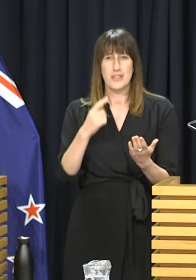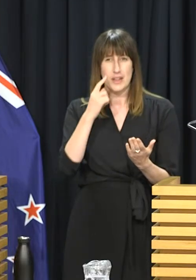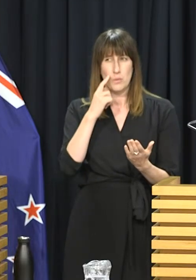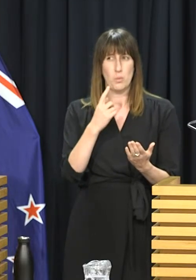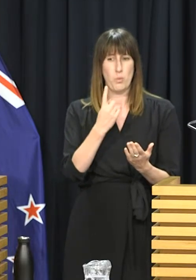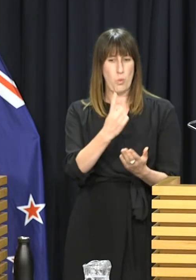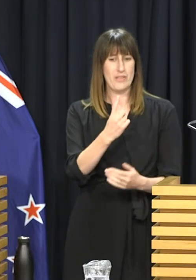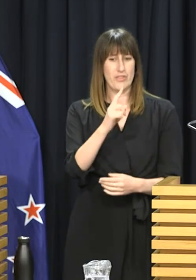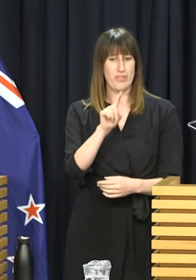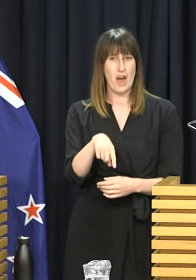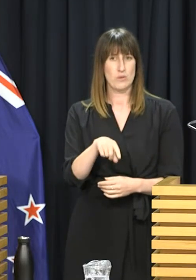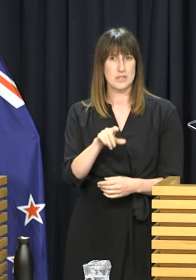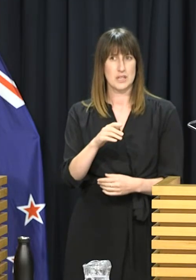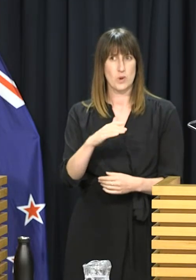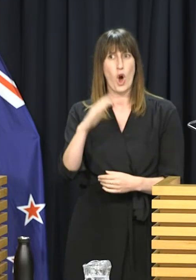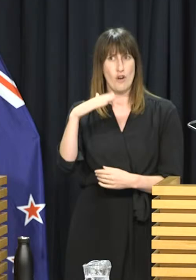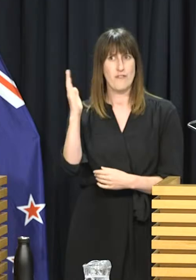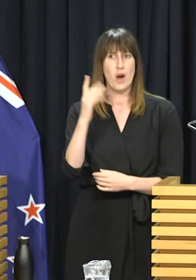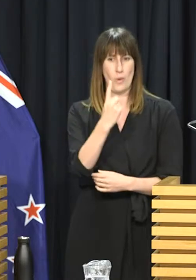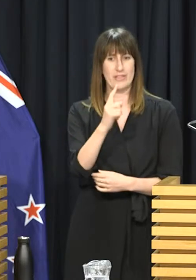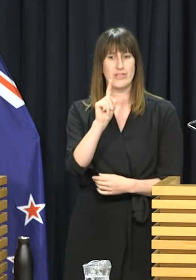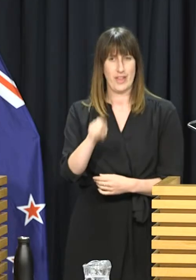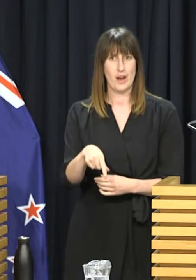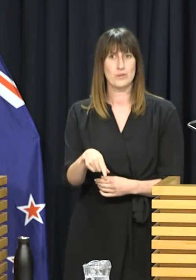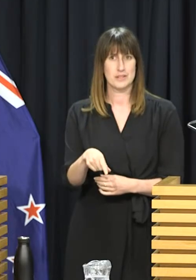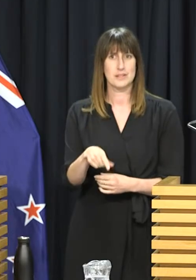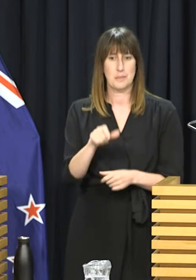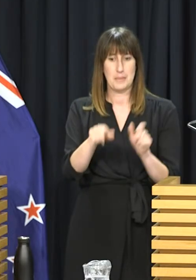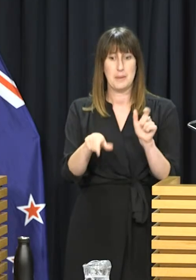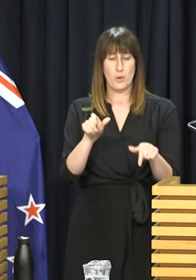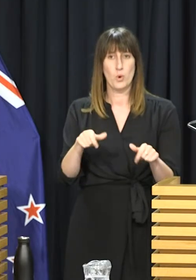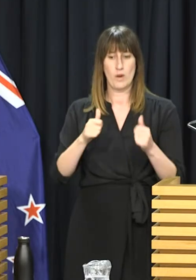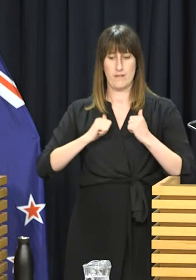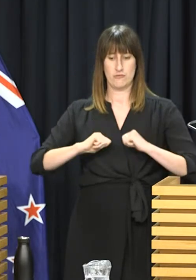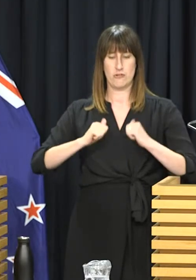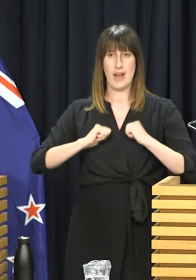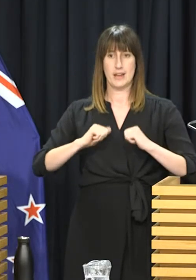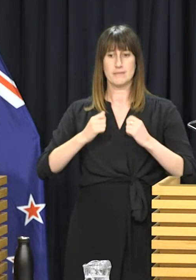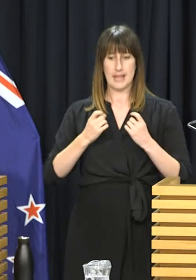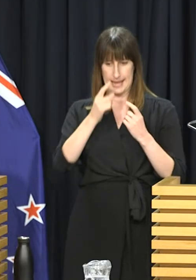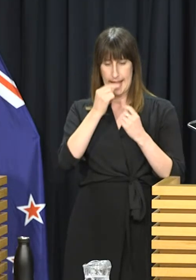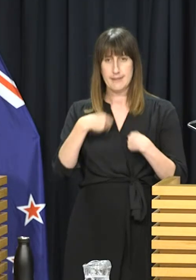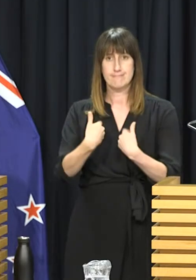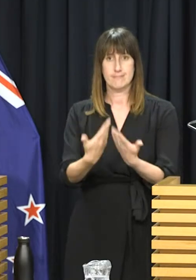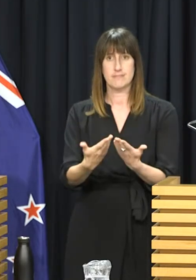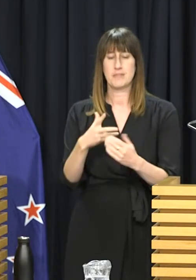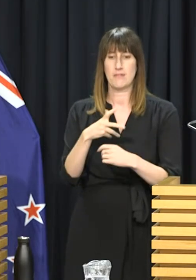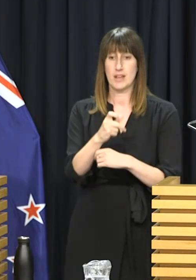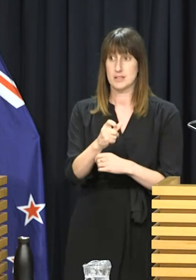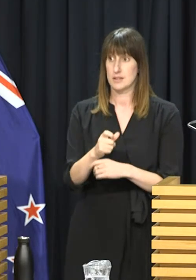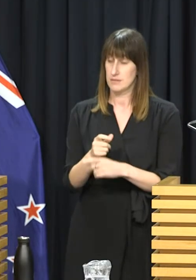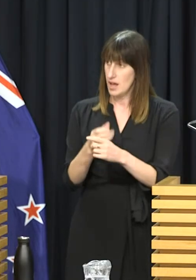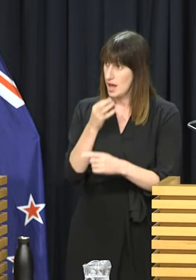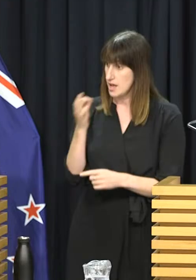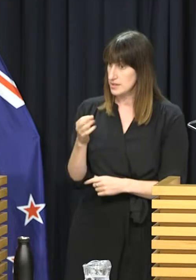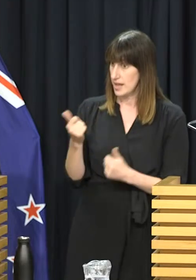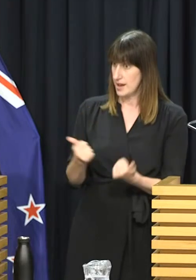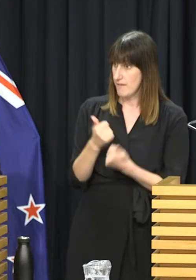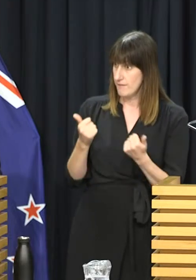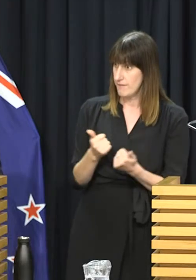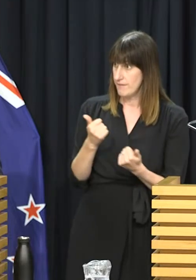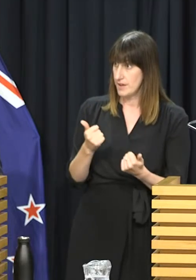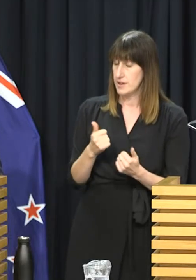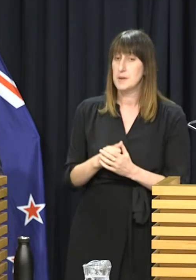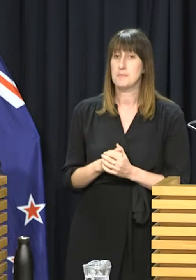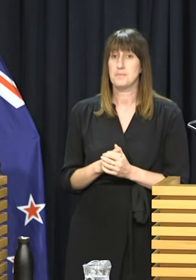the thousands of vaccinators who have done that training that's required. And that's enough at this point? For what we're doing at